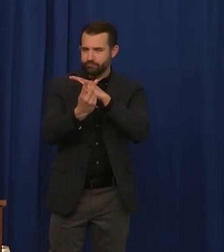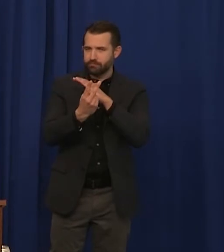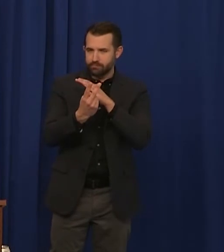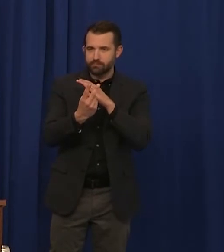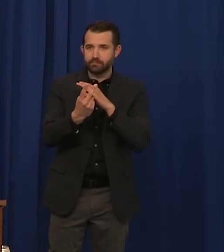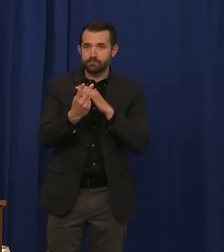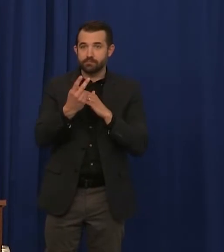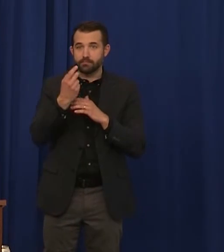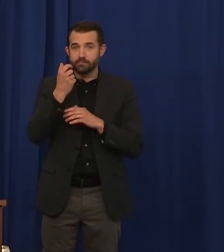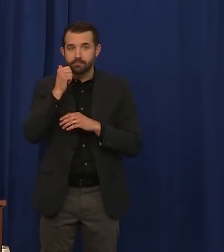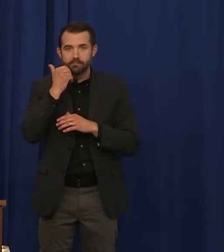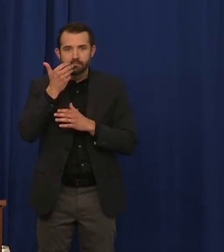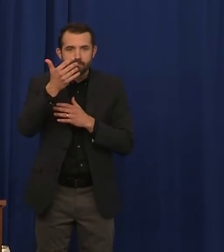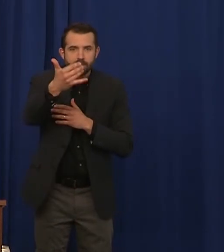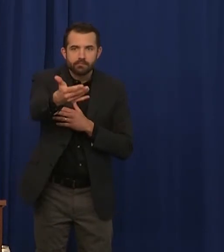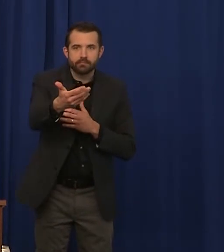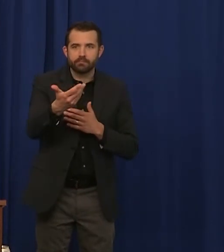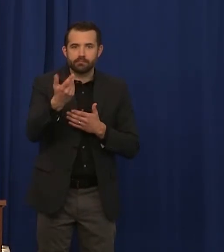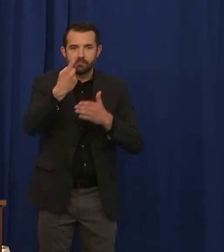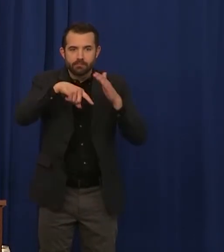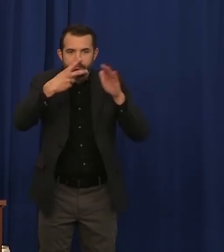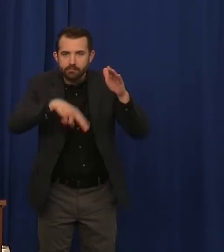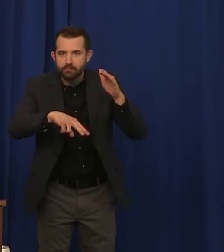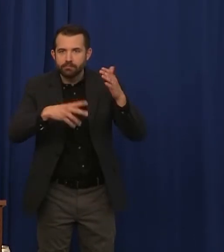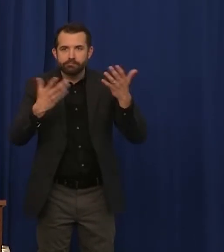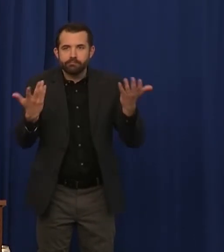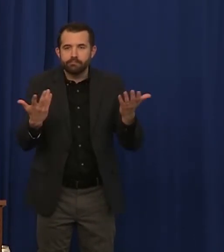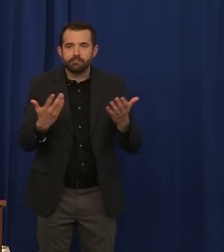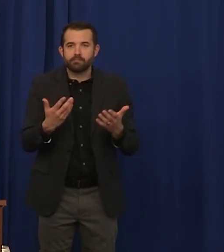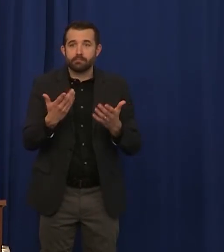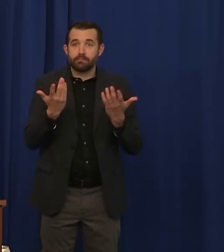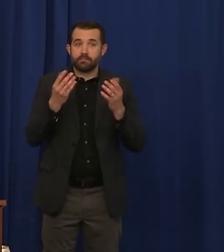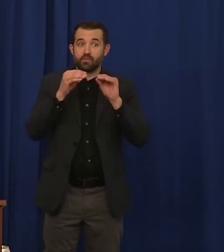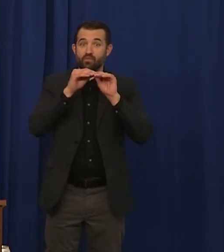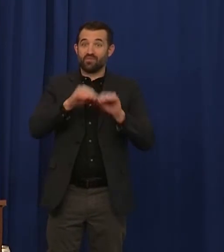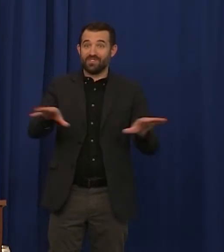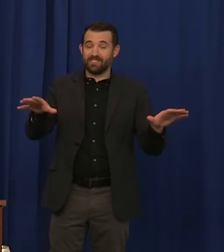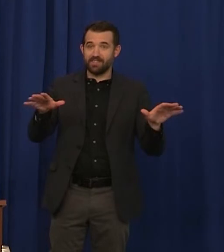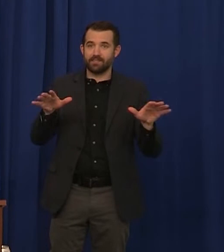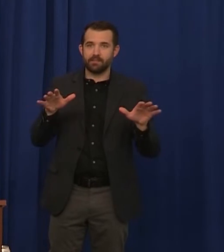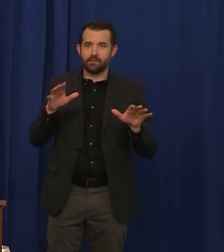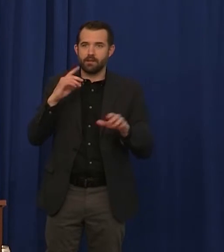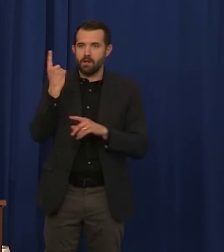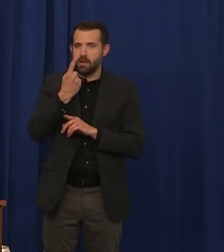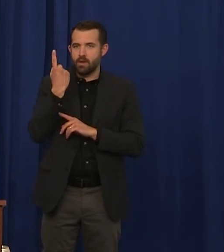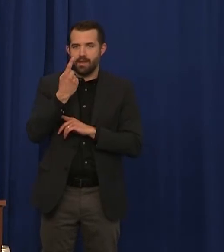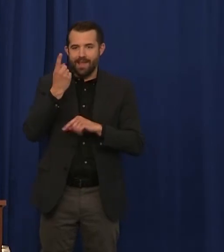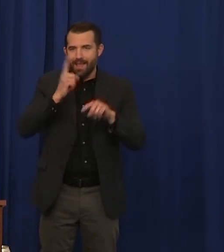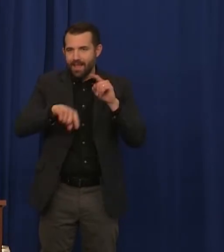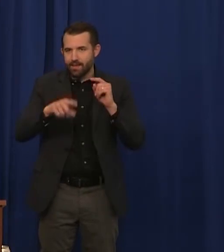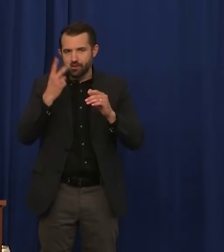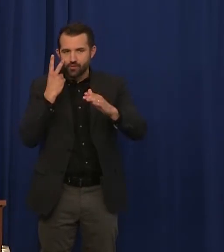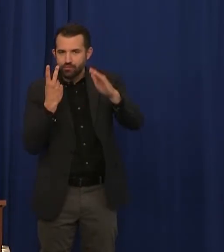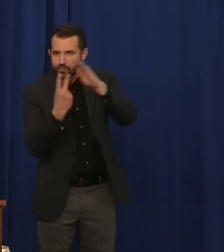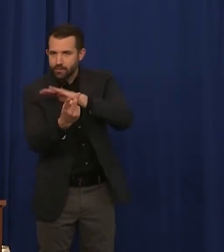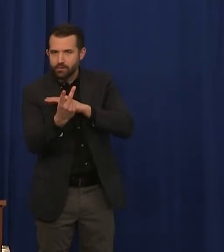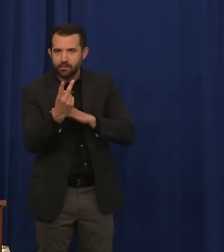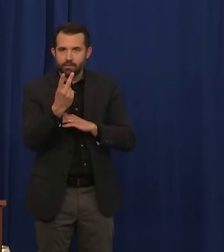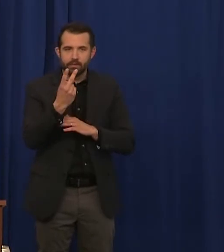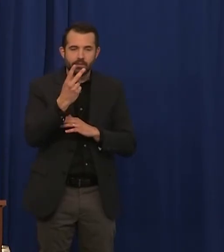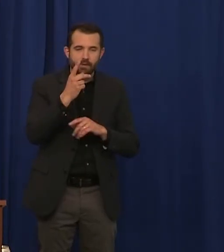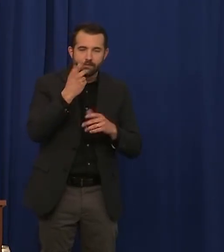things that we know about outbreaks is that they are almost by definition unpredictable. And so, Michael, I just wanted to be really